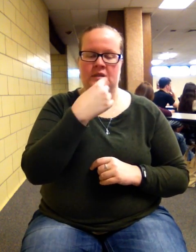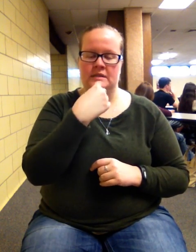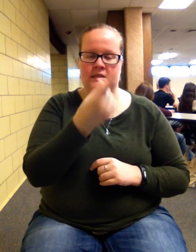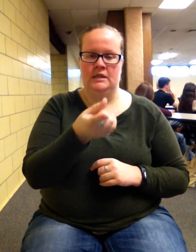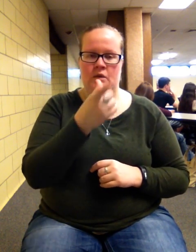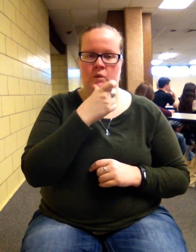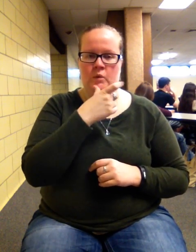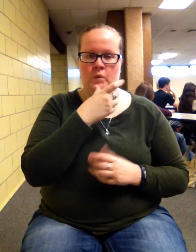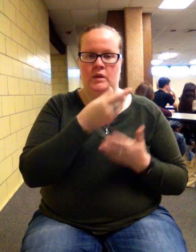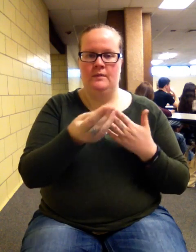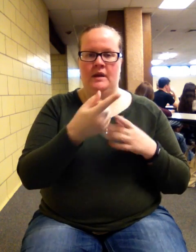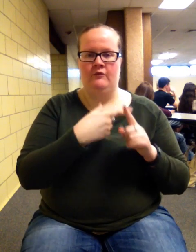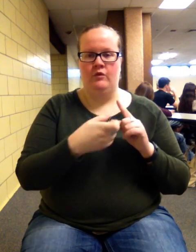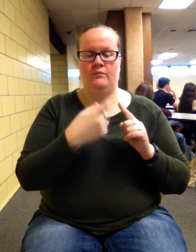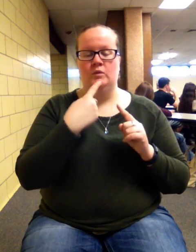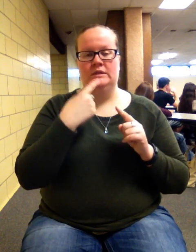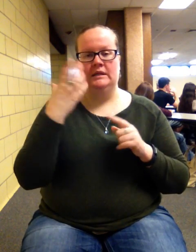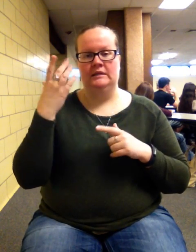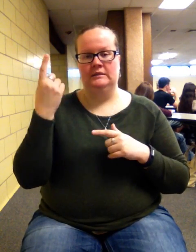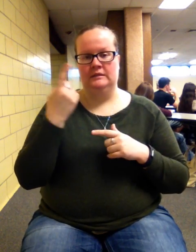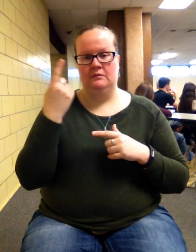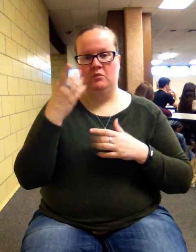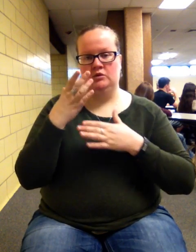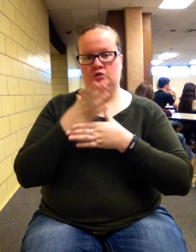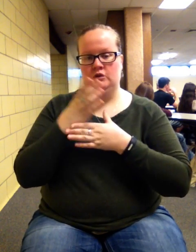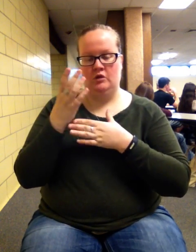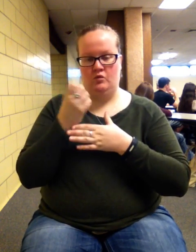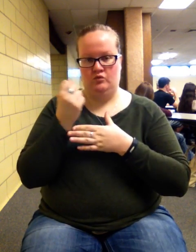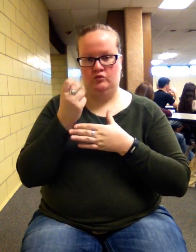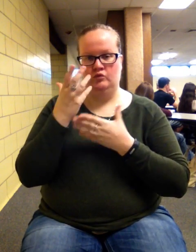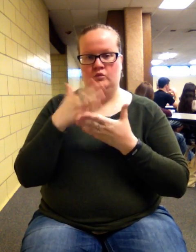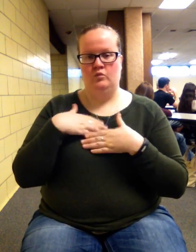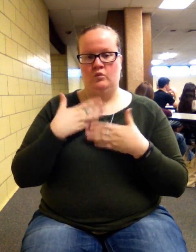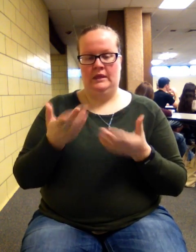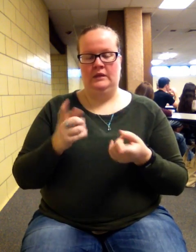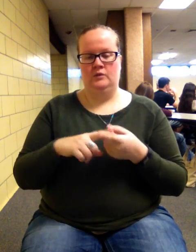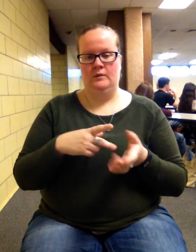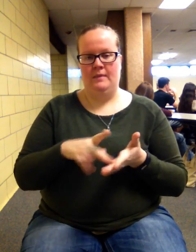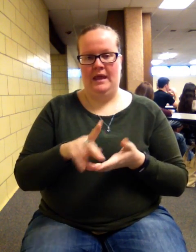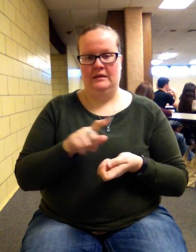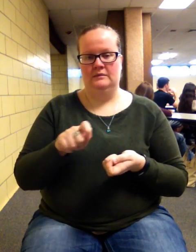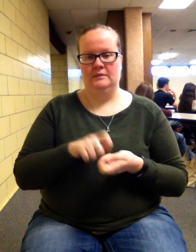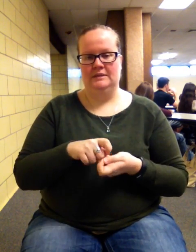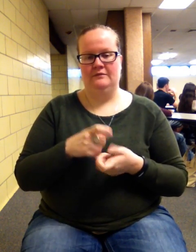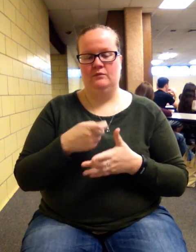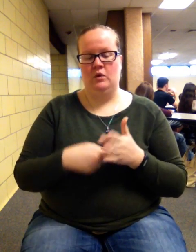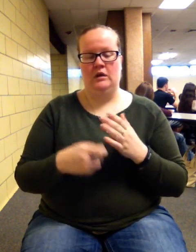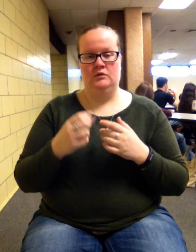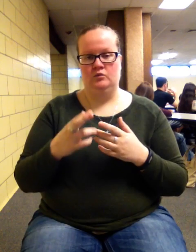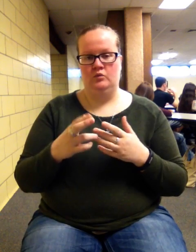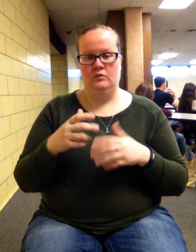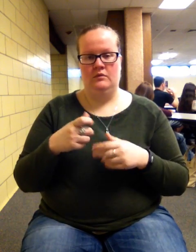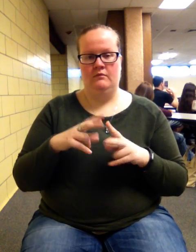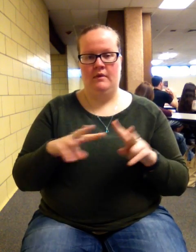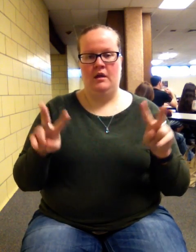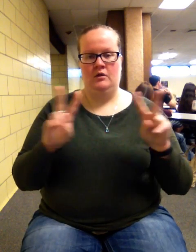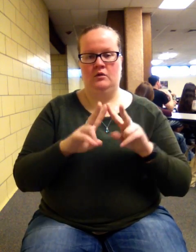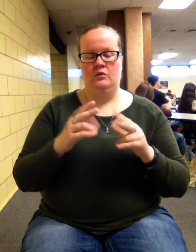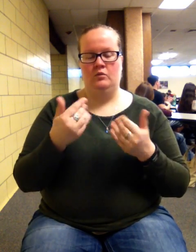what we said was a shareholder is gonna be willing to pay a certain price, or the value they're willing to pay is based on the future